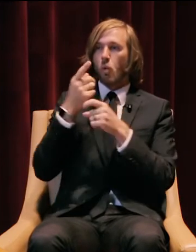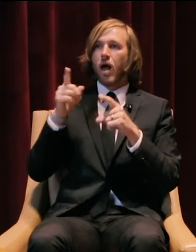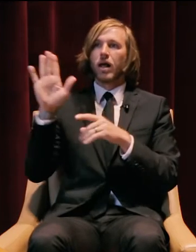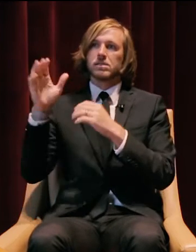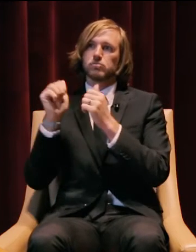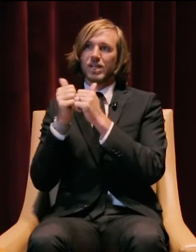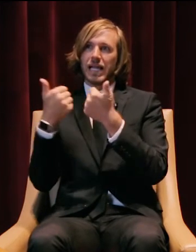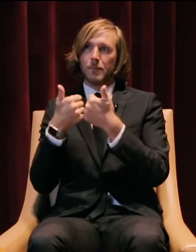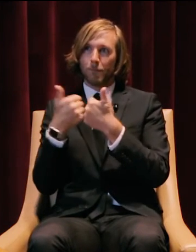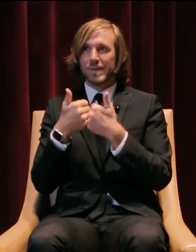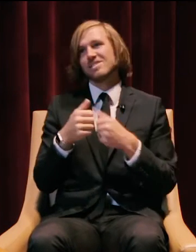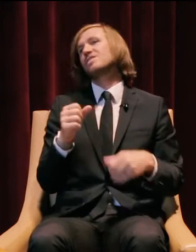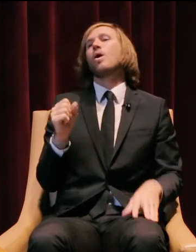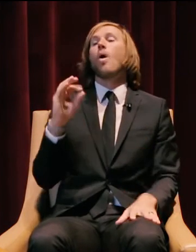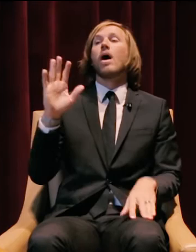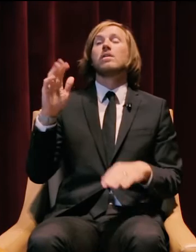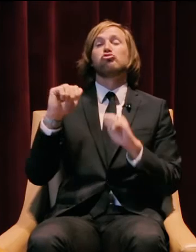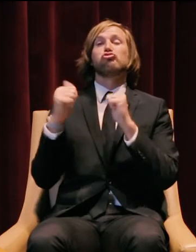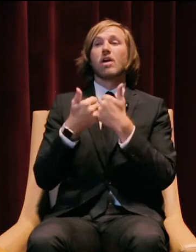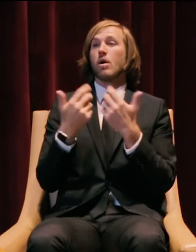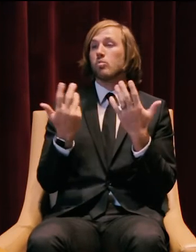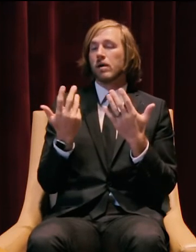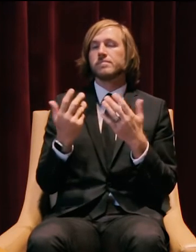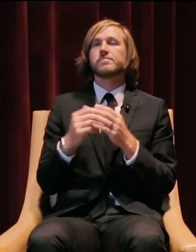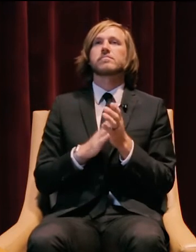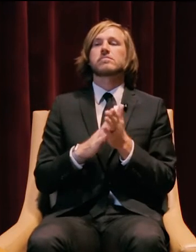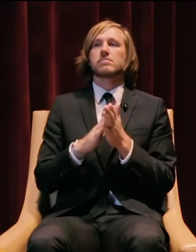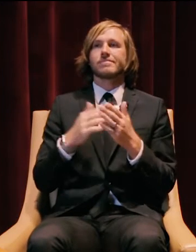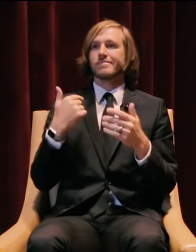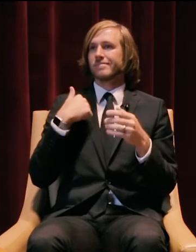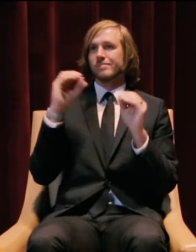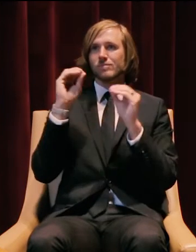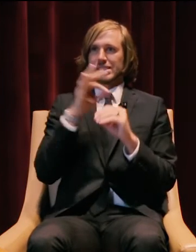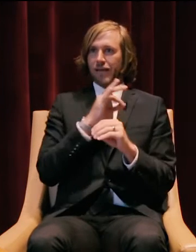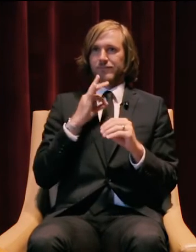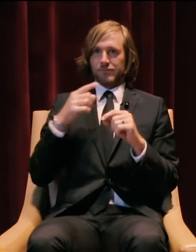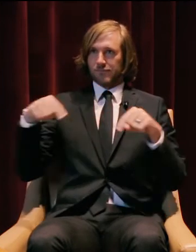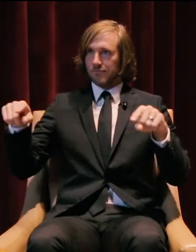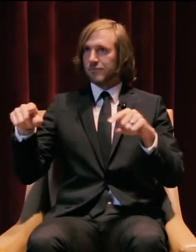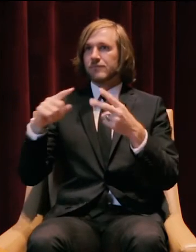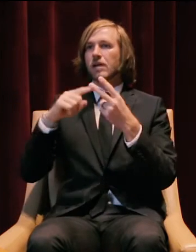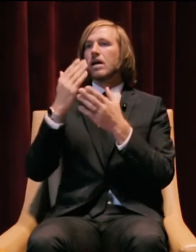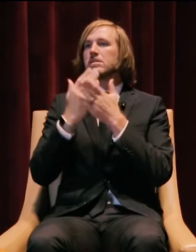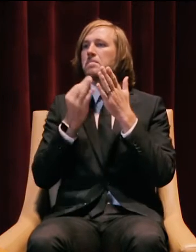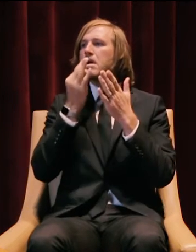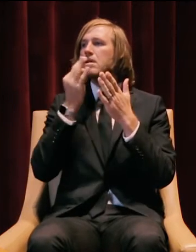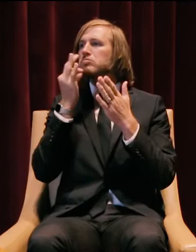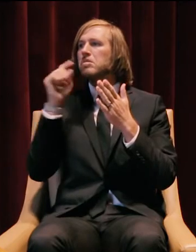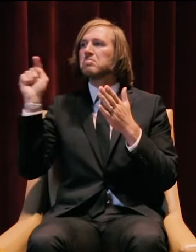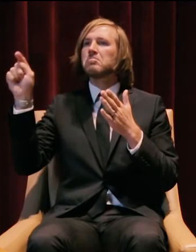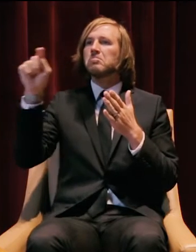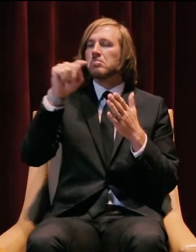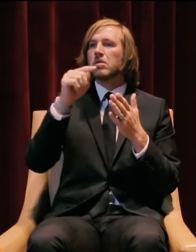games. The challenges have been, I don't have a staff. I have experts in all of the